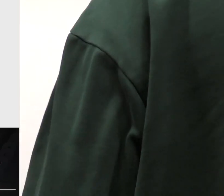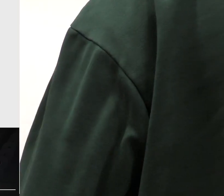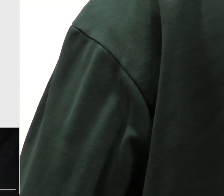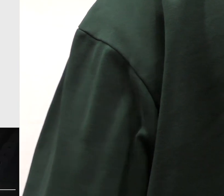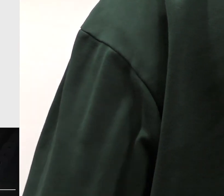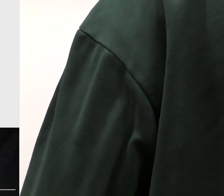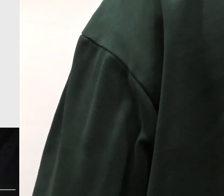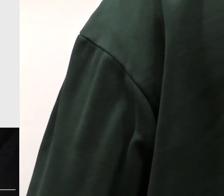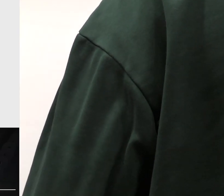deaf community.